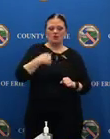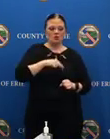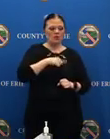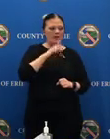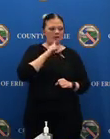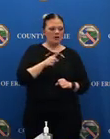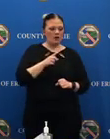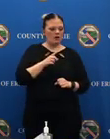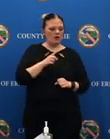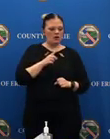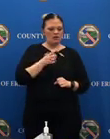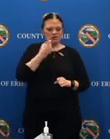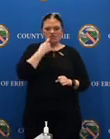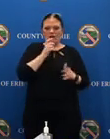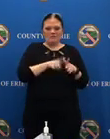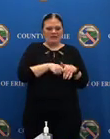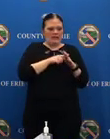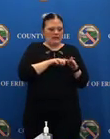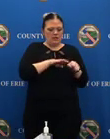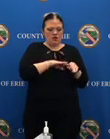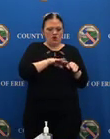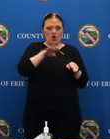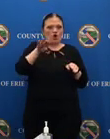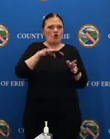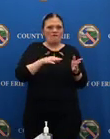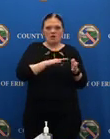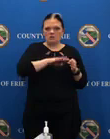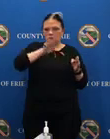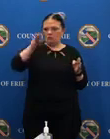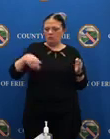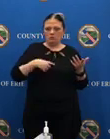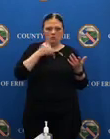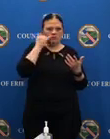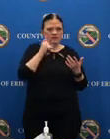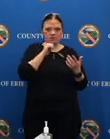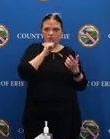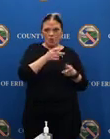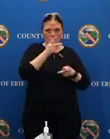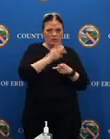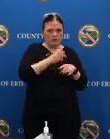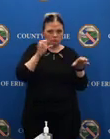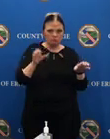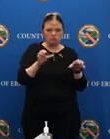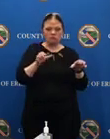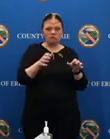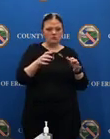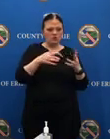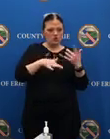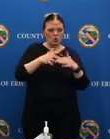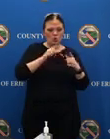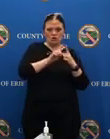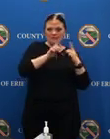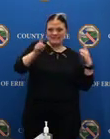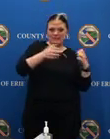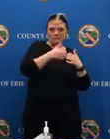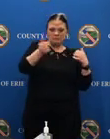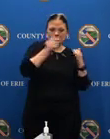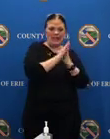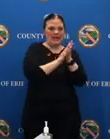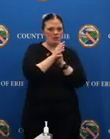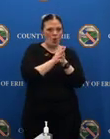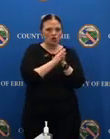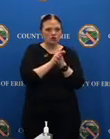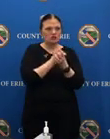just right at the beginning of our curve. And we, if we don't, keep doing this social distancing and hand